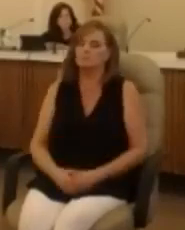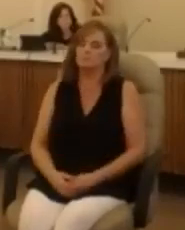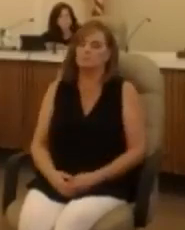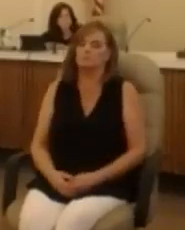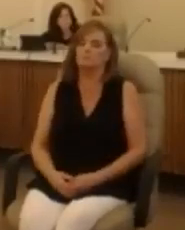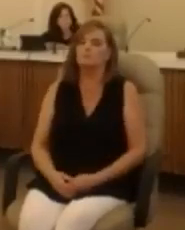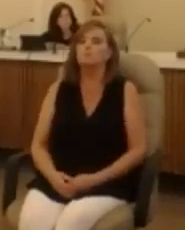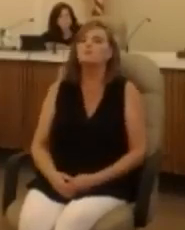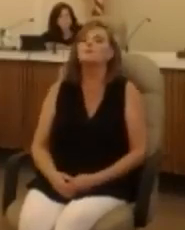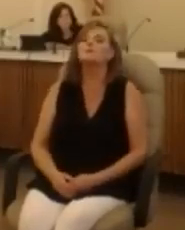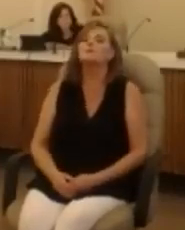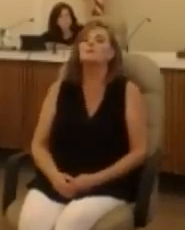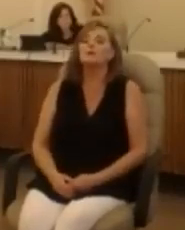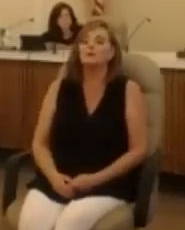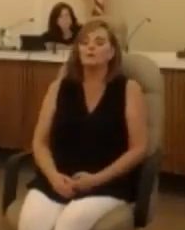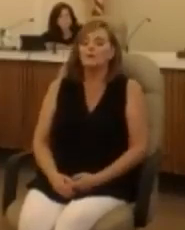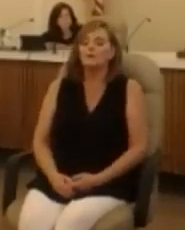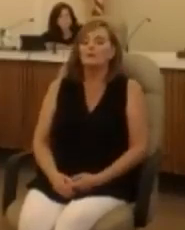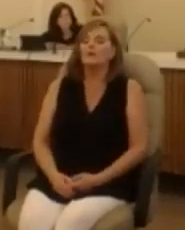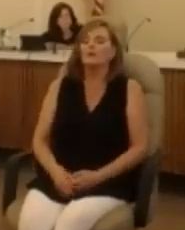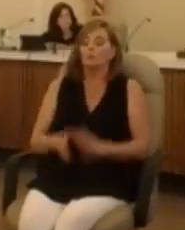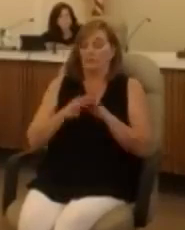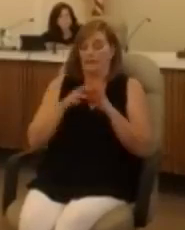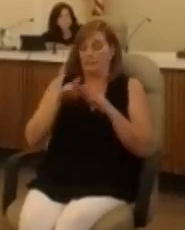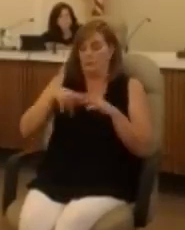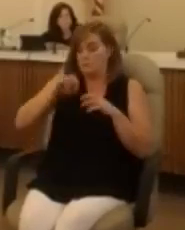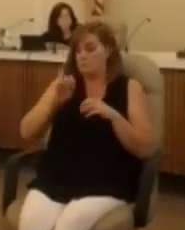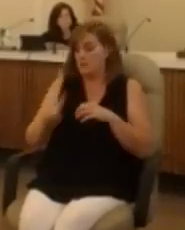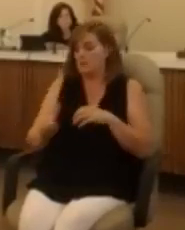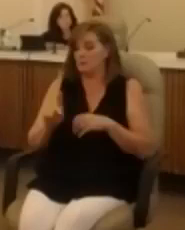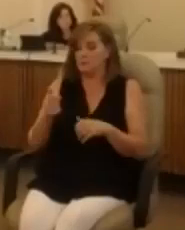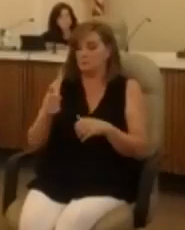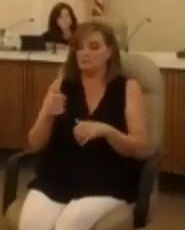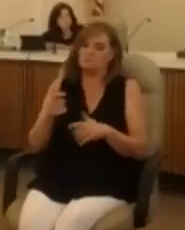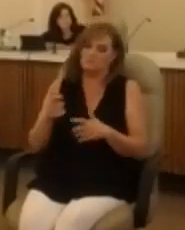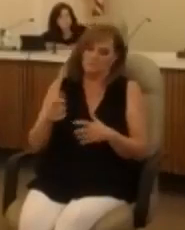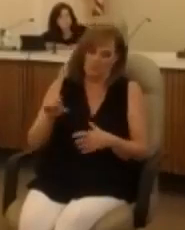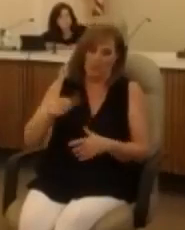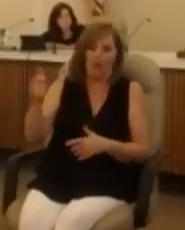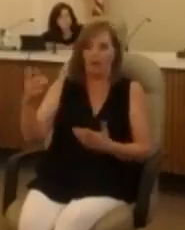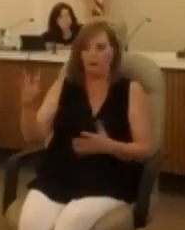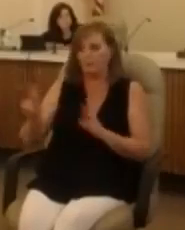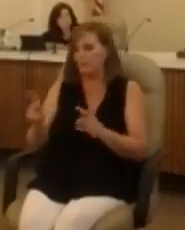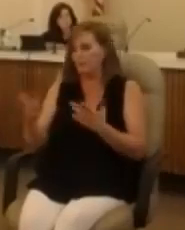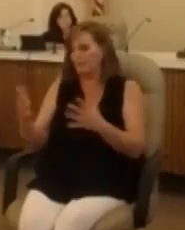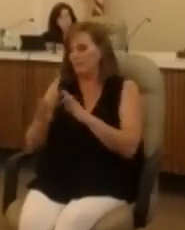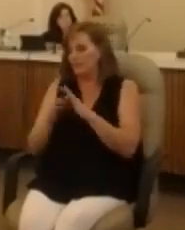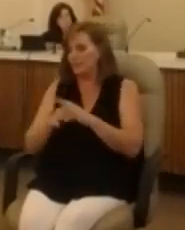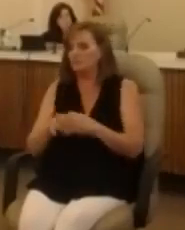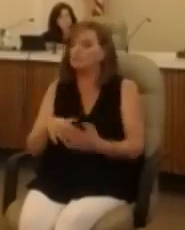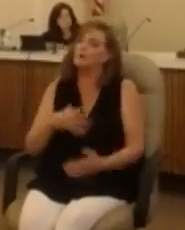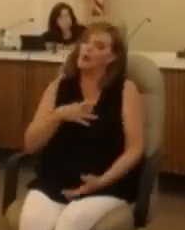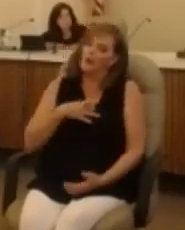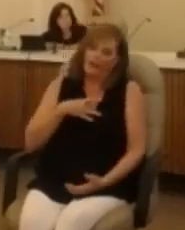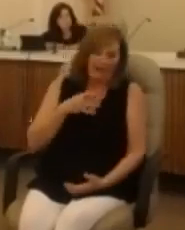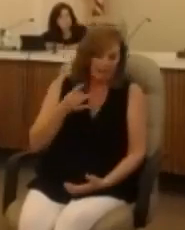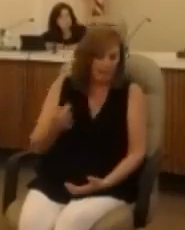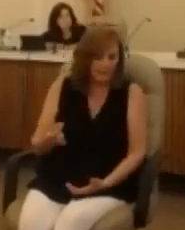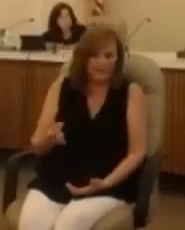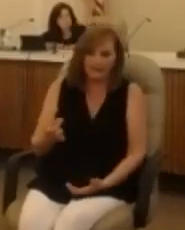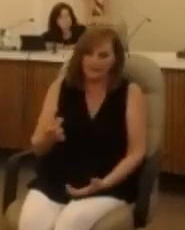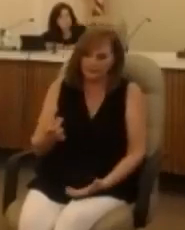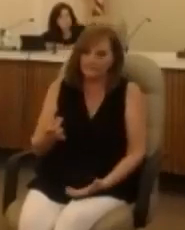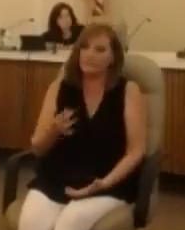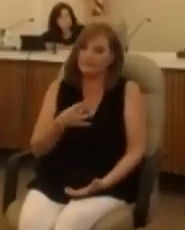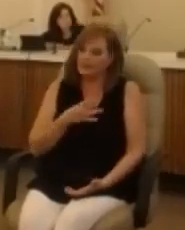In terms of the park itself, as others have stated, and I agree, I like having